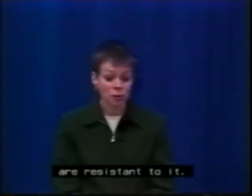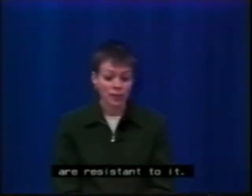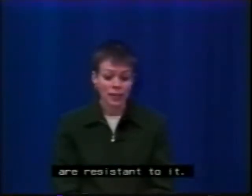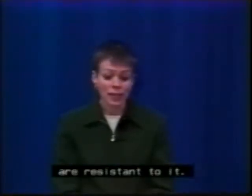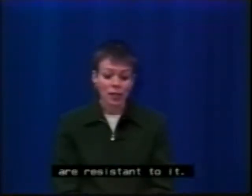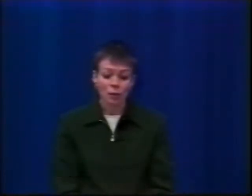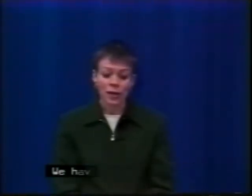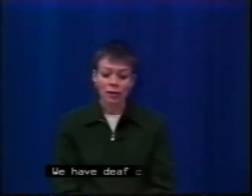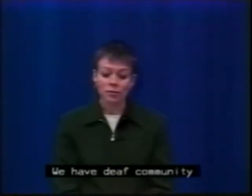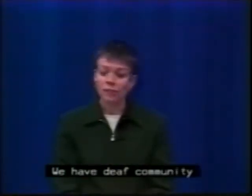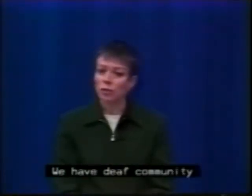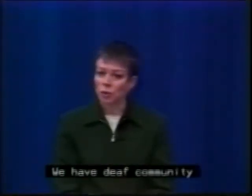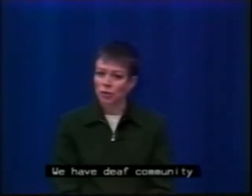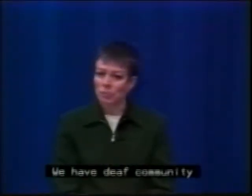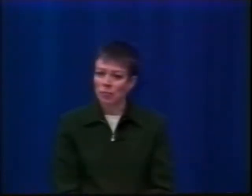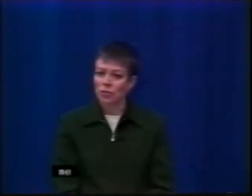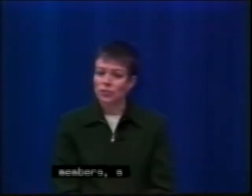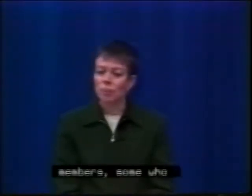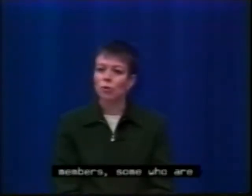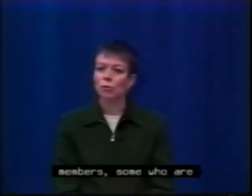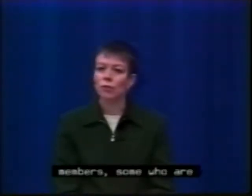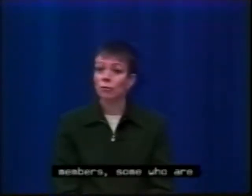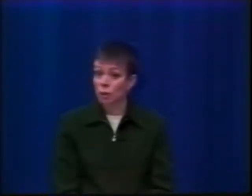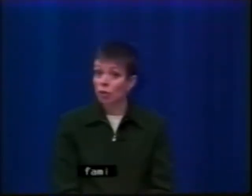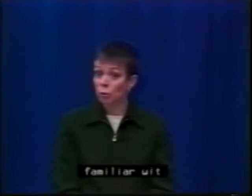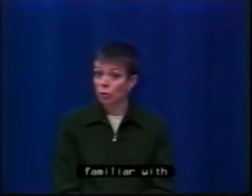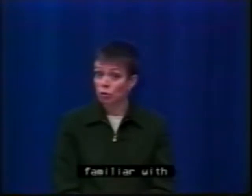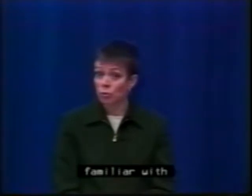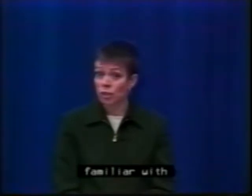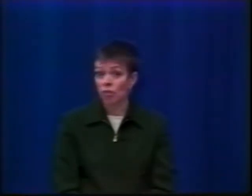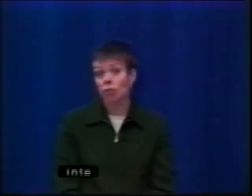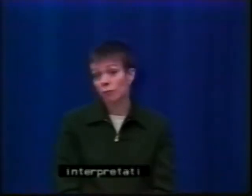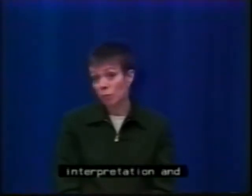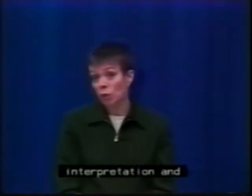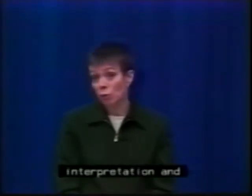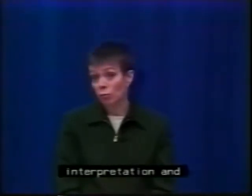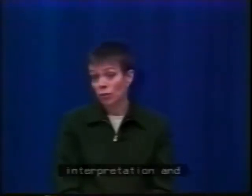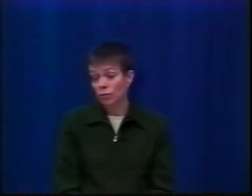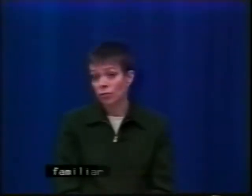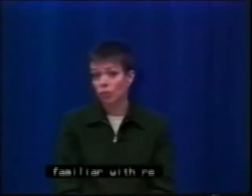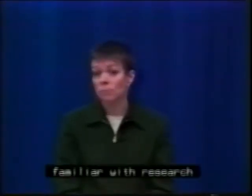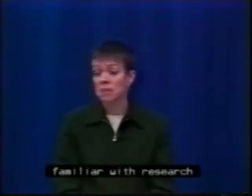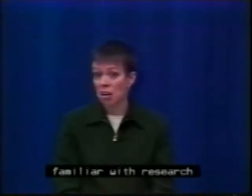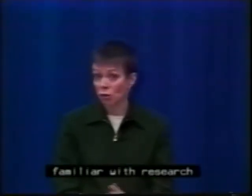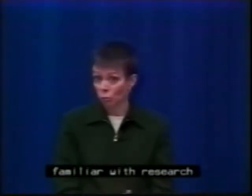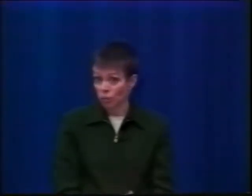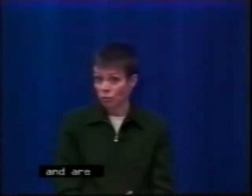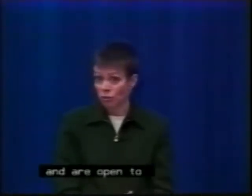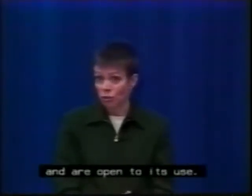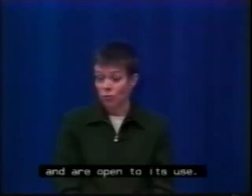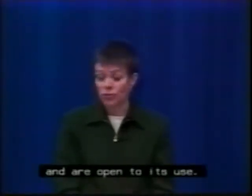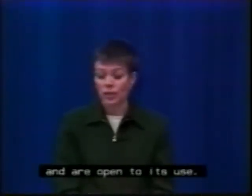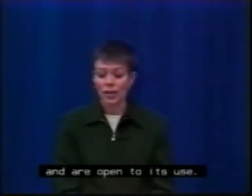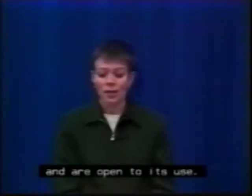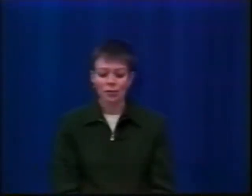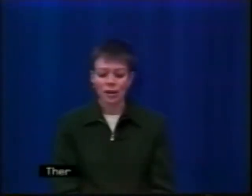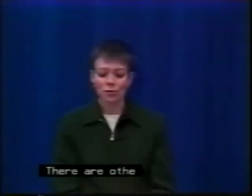it. We have deaf community members, some who are familiar with interpretation and familiar with research and are open to its use. There are others